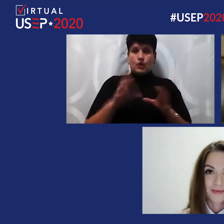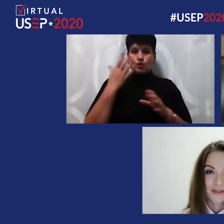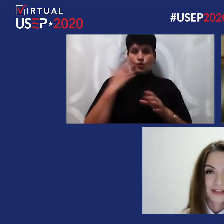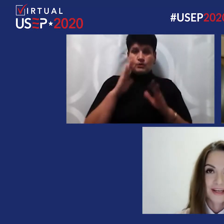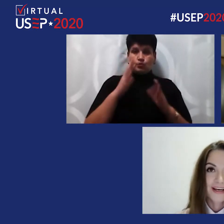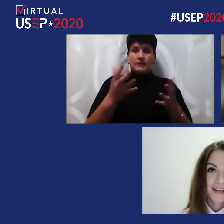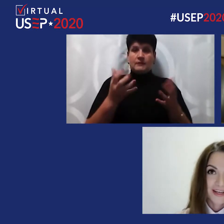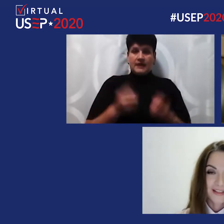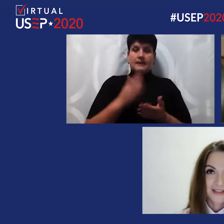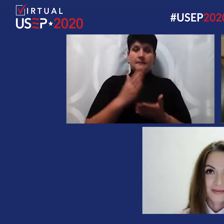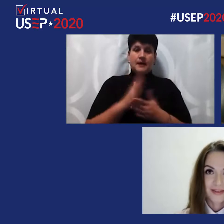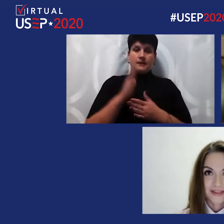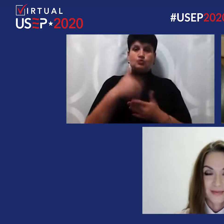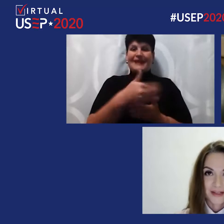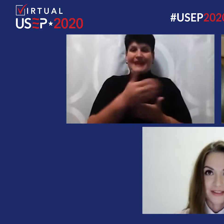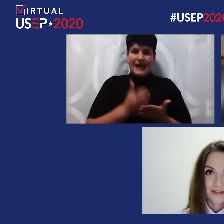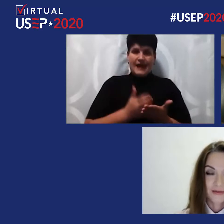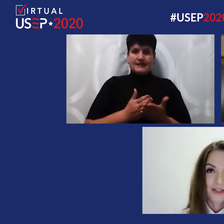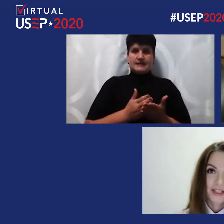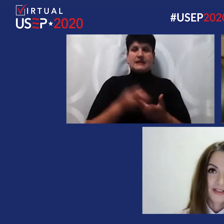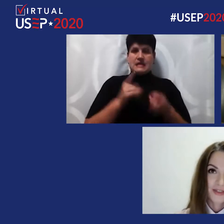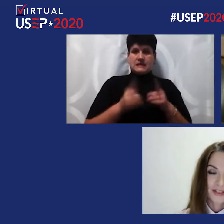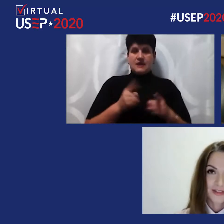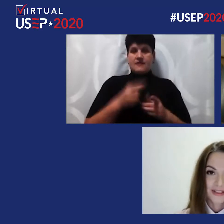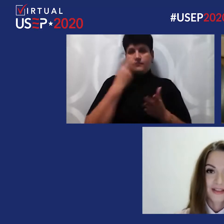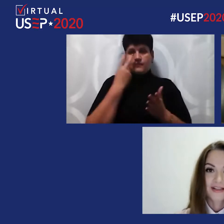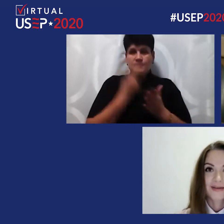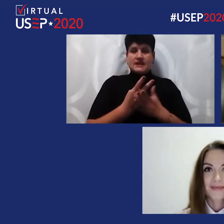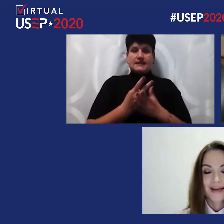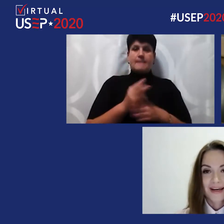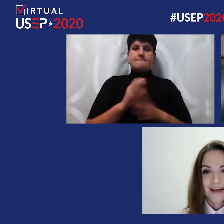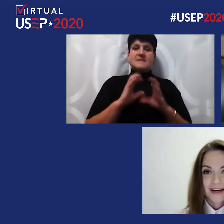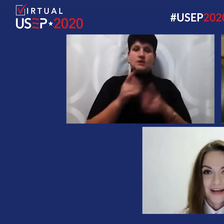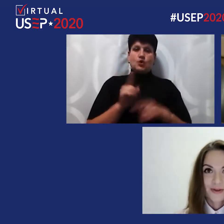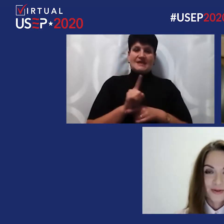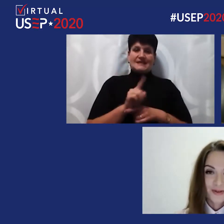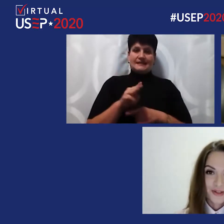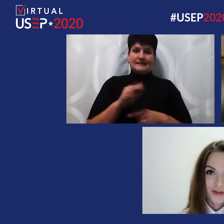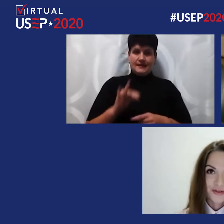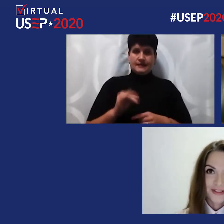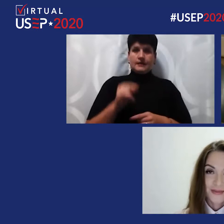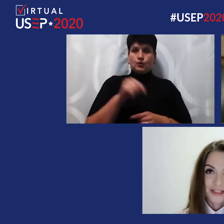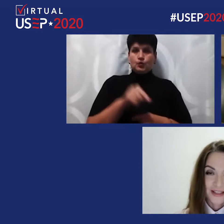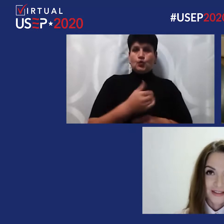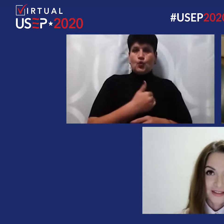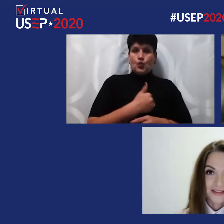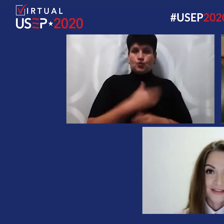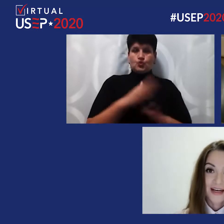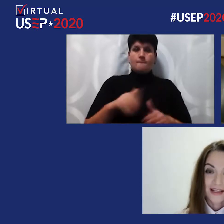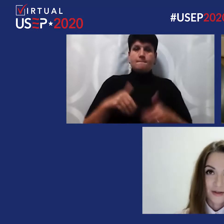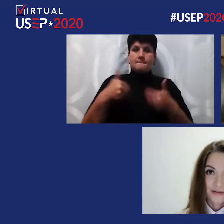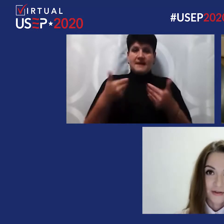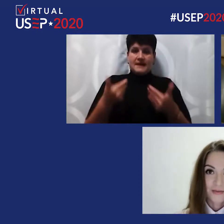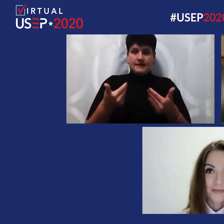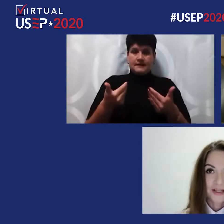once again, after the law is passed, hopefully it would be of a high quality, reflecting on the